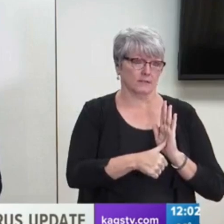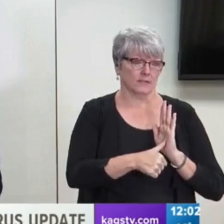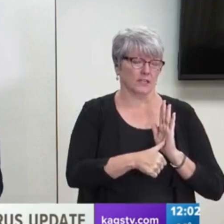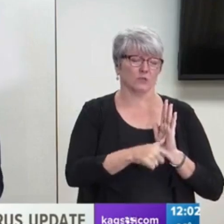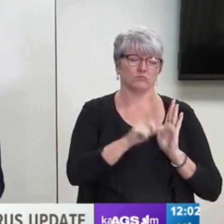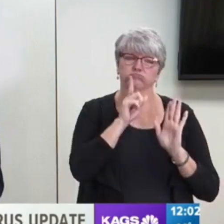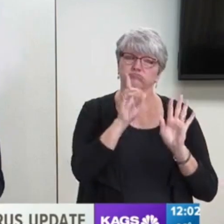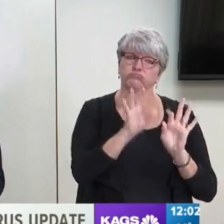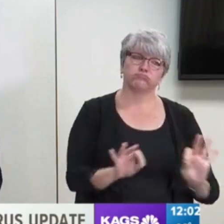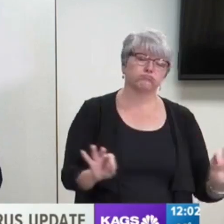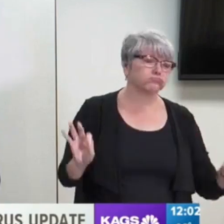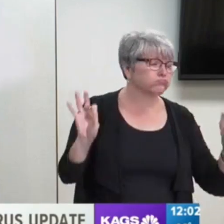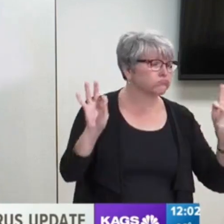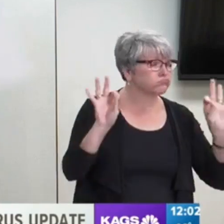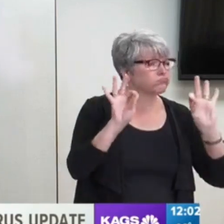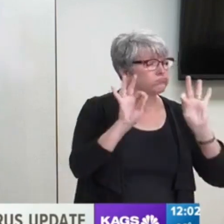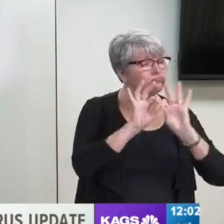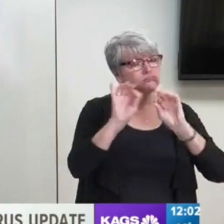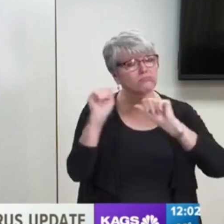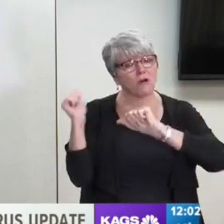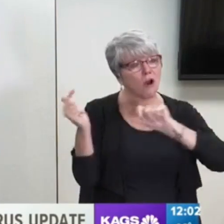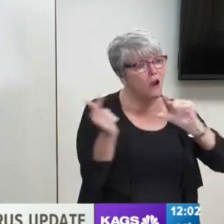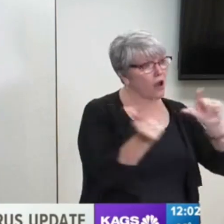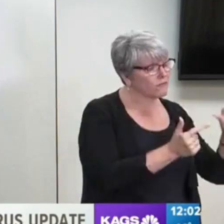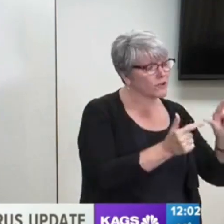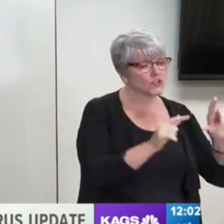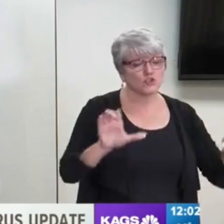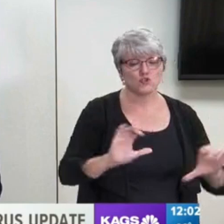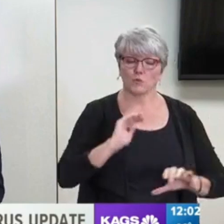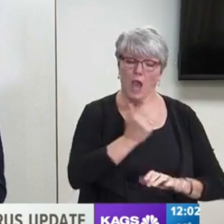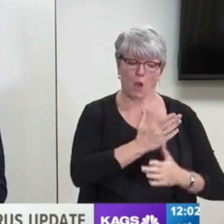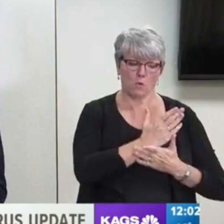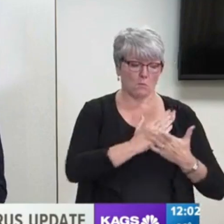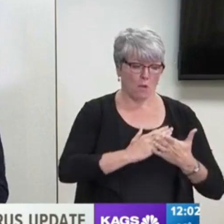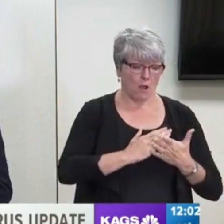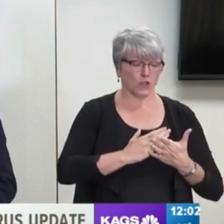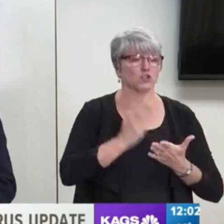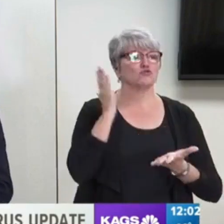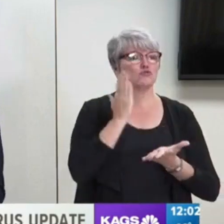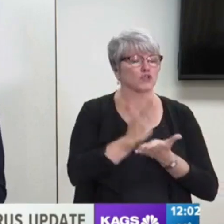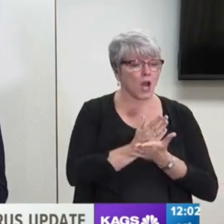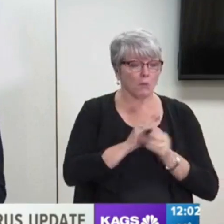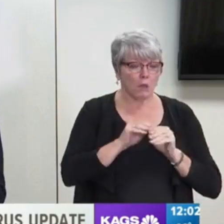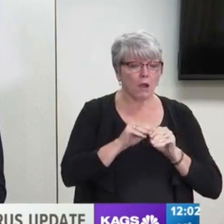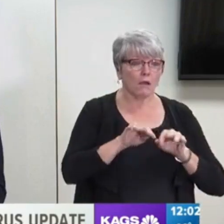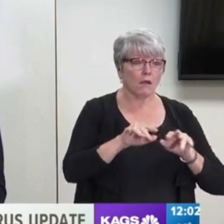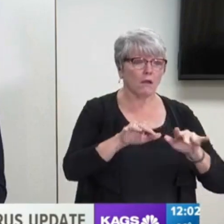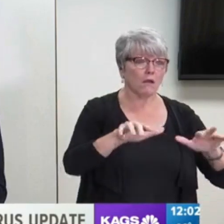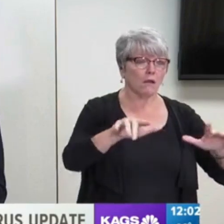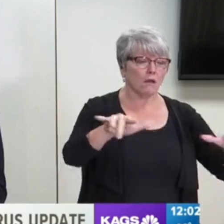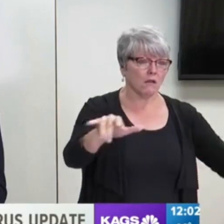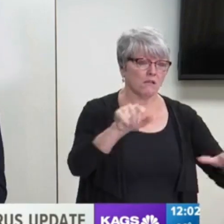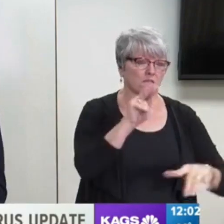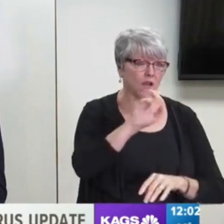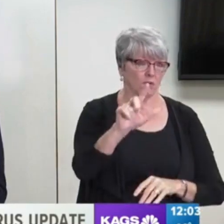It is critical that each and every one of us does our part to stop the chain of viral transmission.